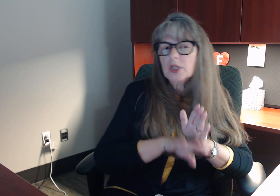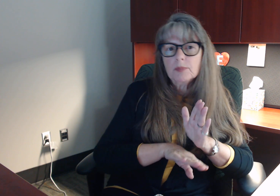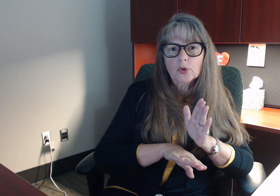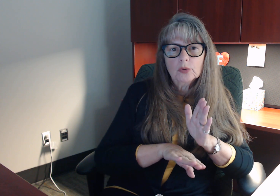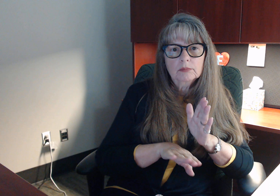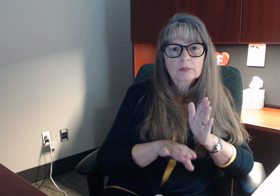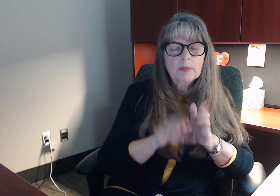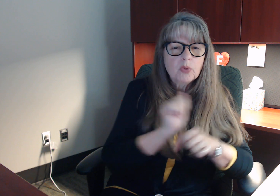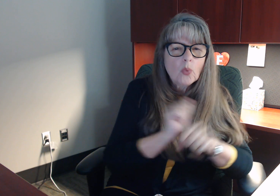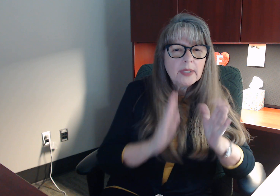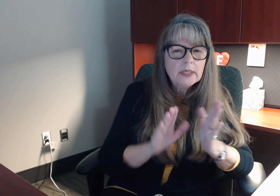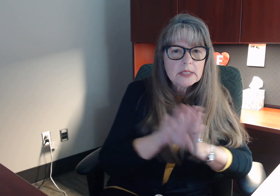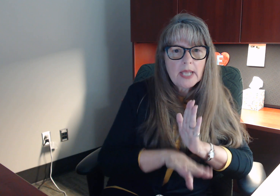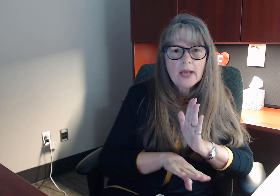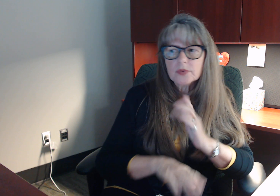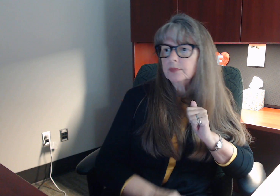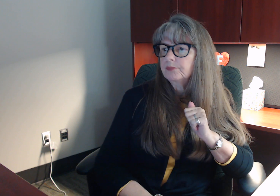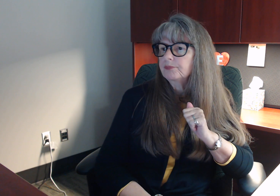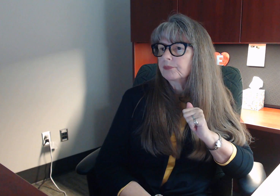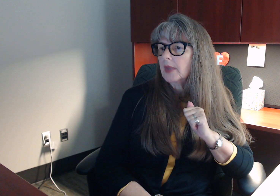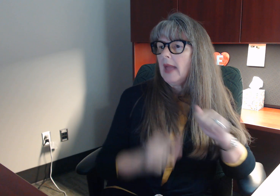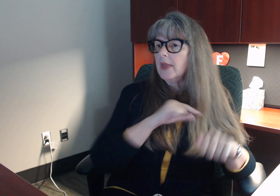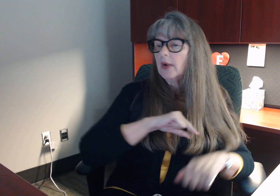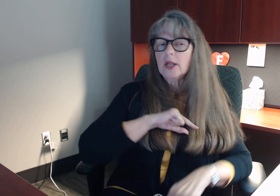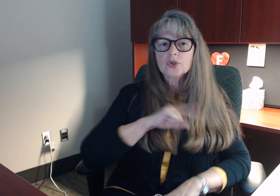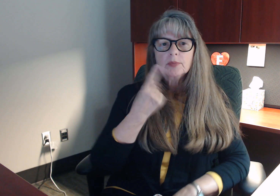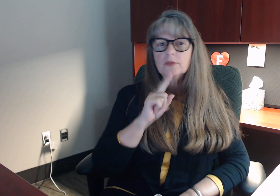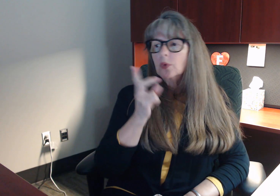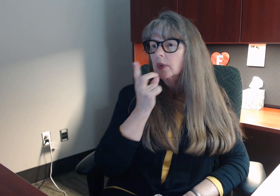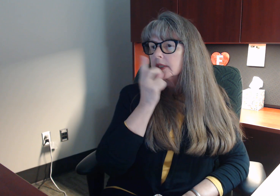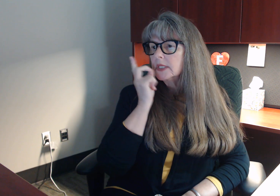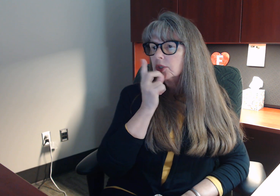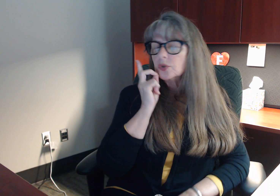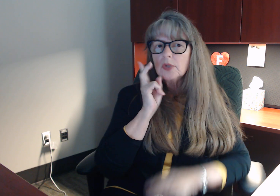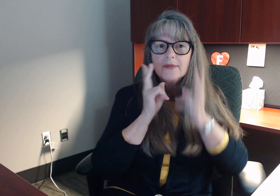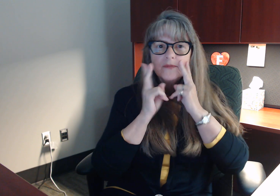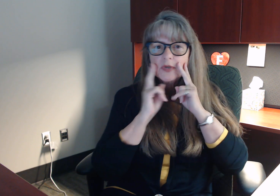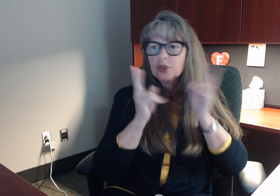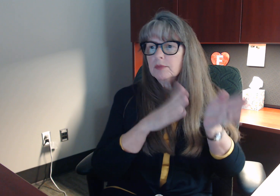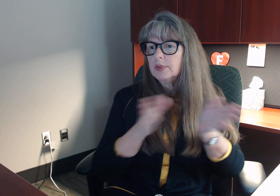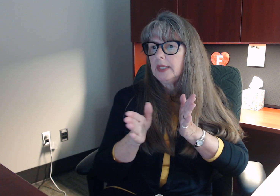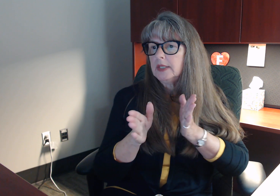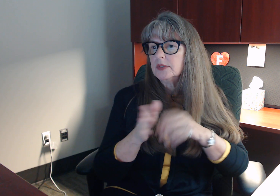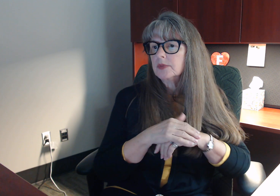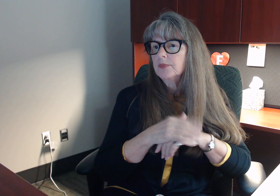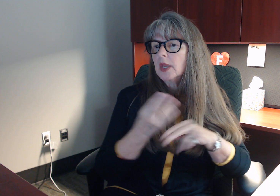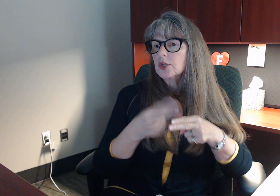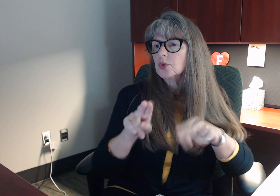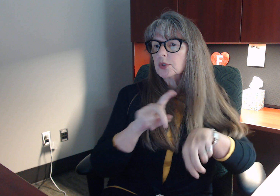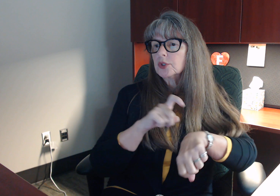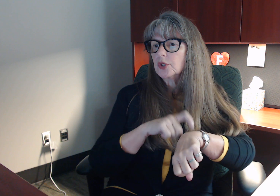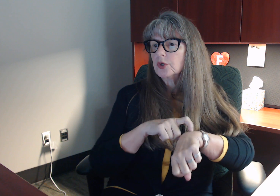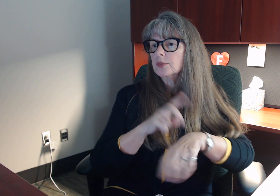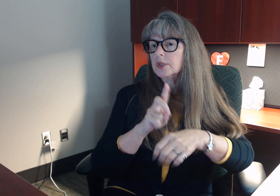cheaper employee discounts. And they're eligible for dental and vision plans, short-term